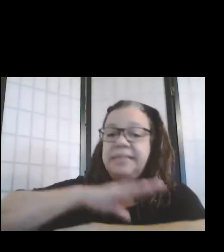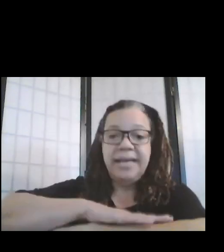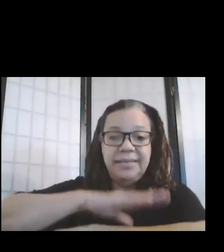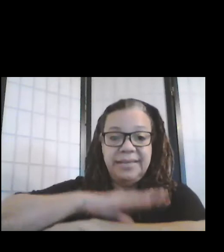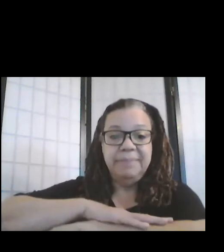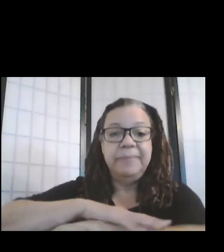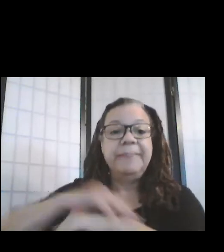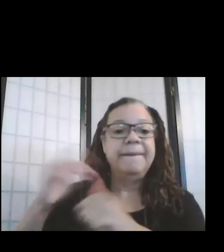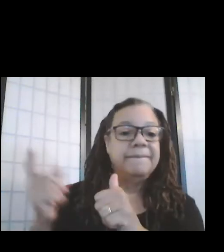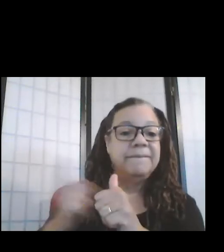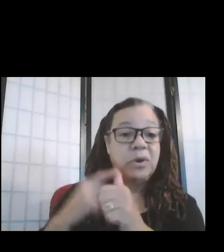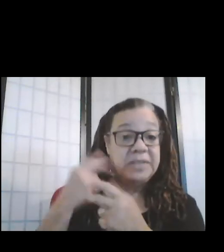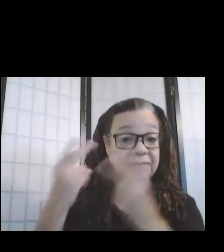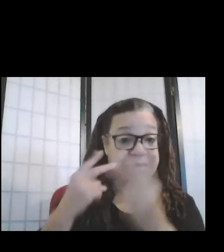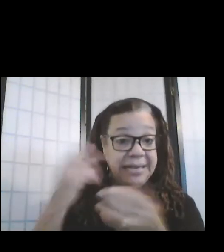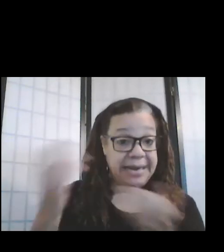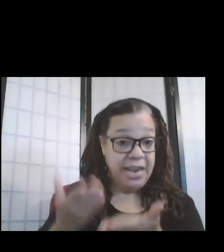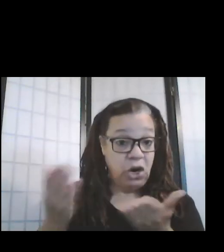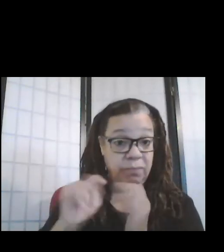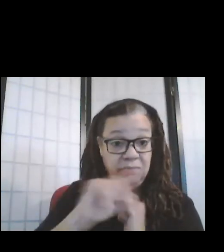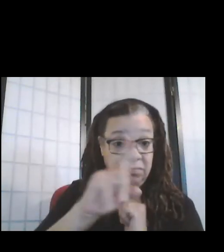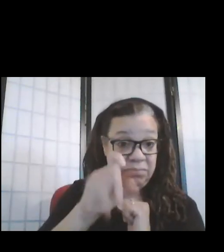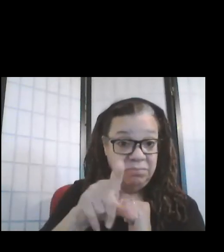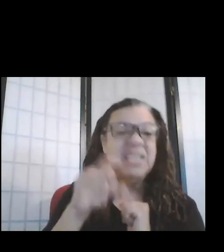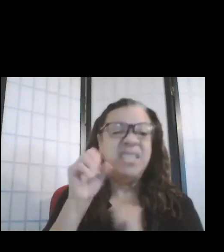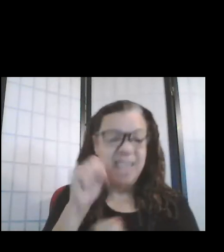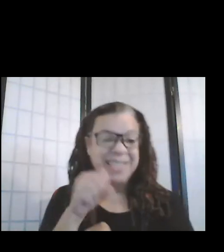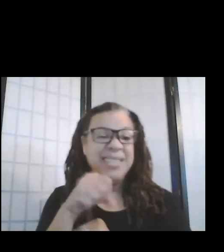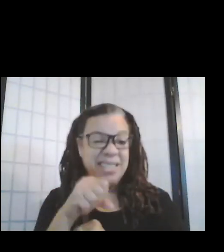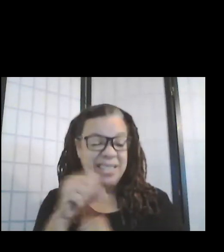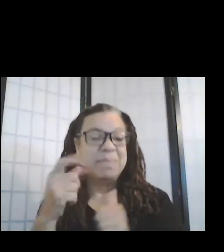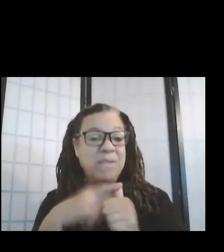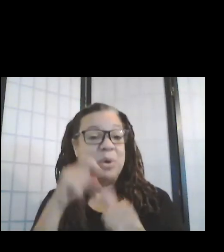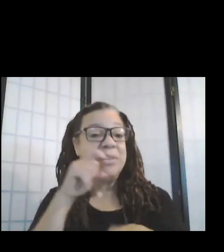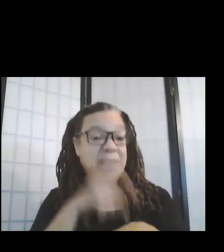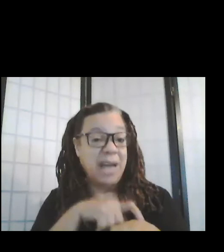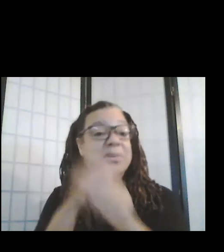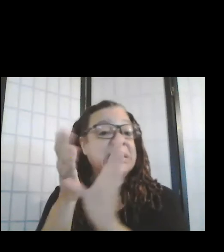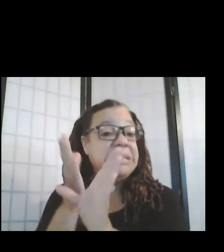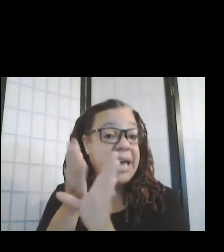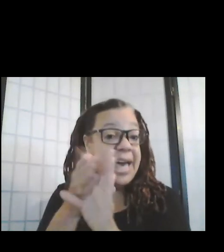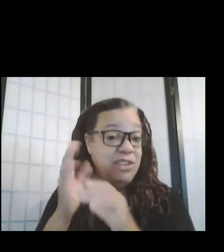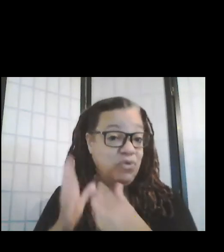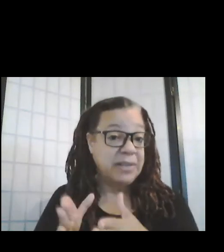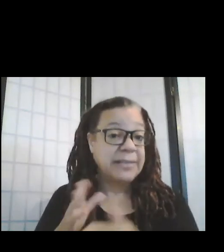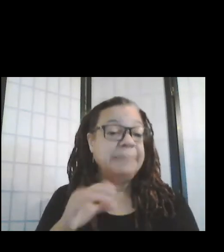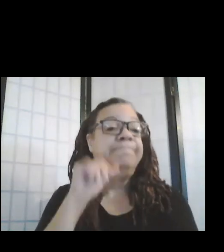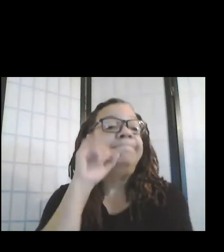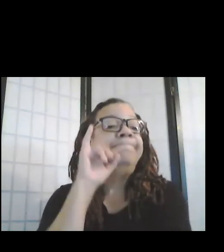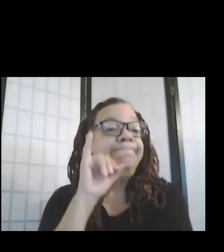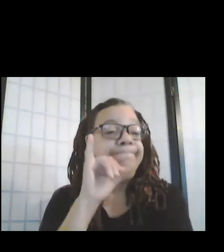"First visit, is it, Mr. Grant?" "Yes, first time to a psychiatrist, too." Yes,